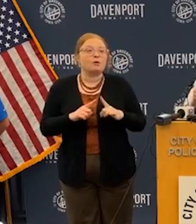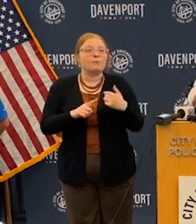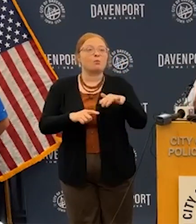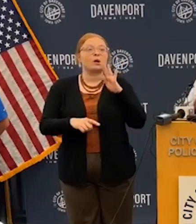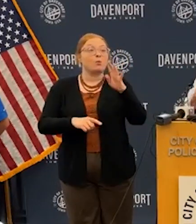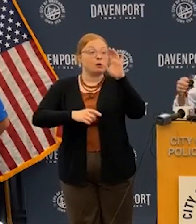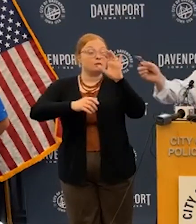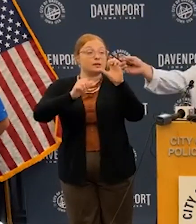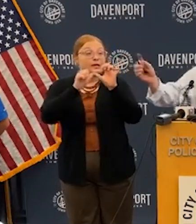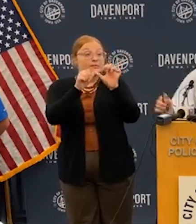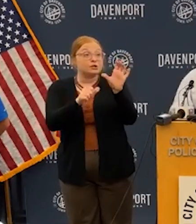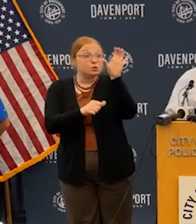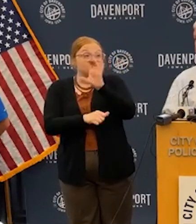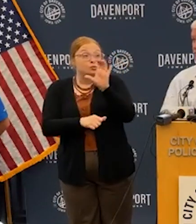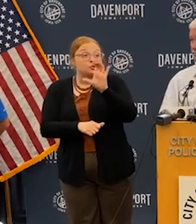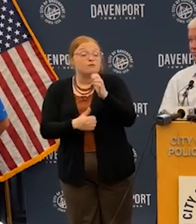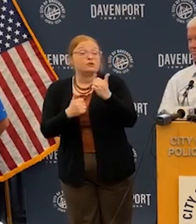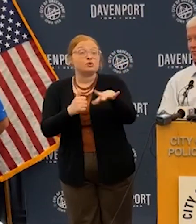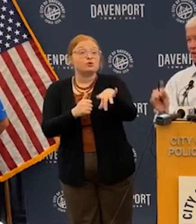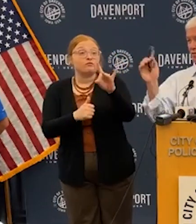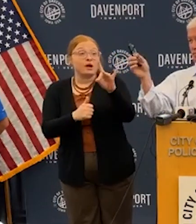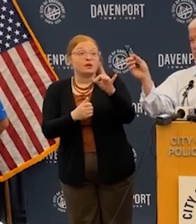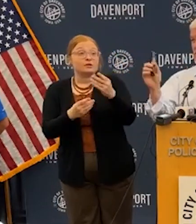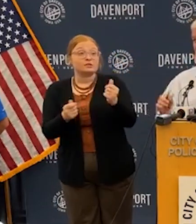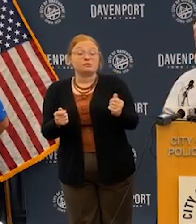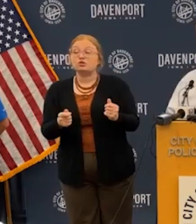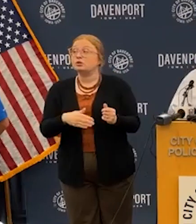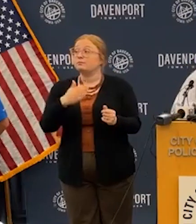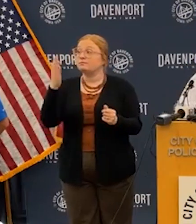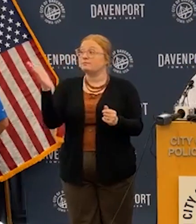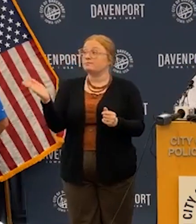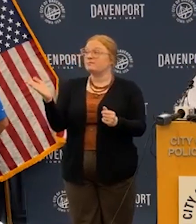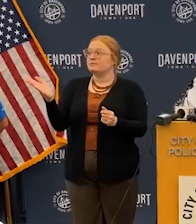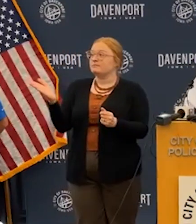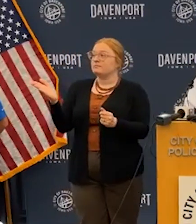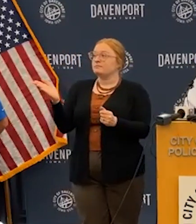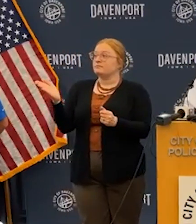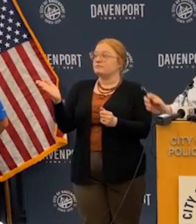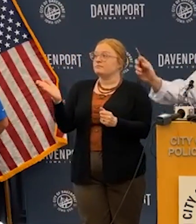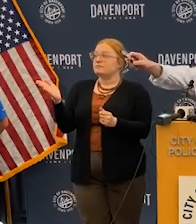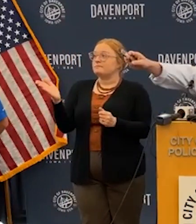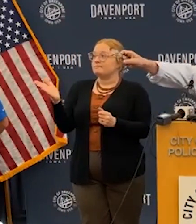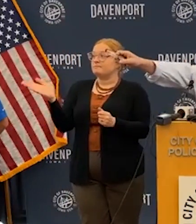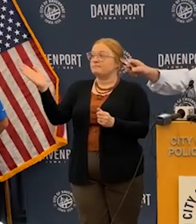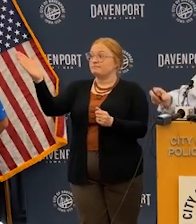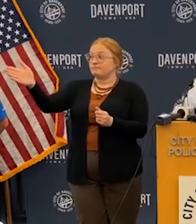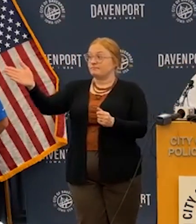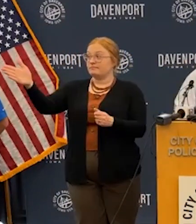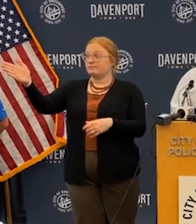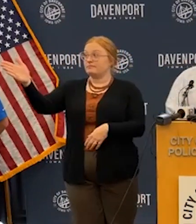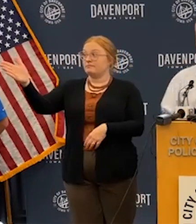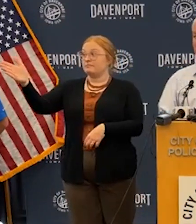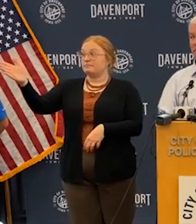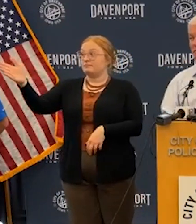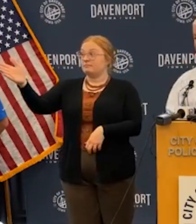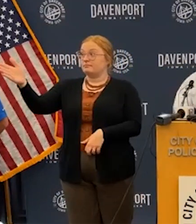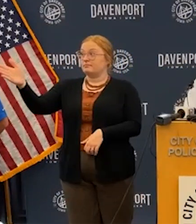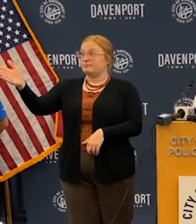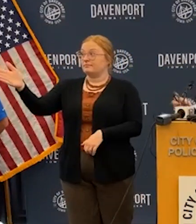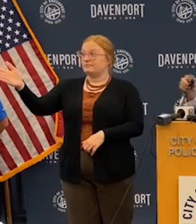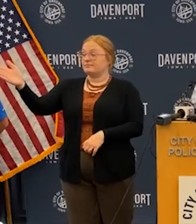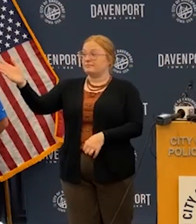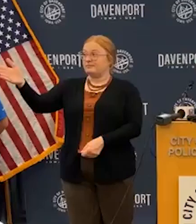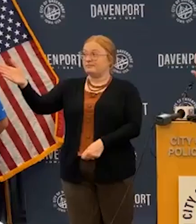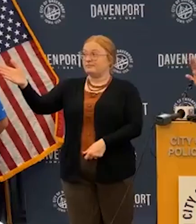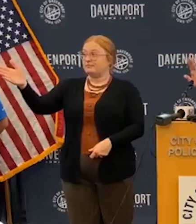ma'am. Yeah, sorry. Can you give us any... Follow up, then ma'am. Can you give us... Okay, however you two, however you two want to